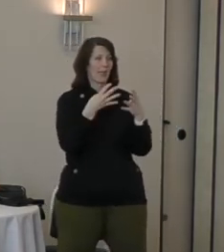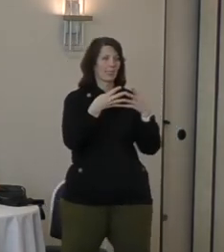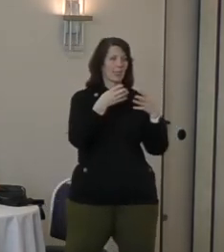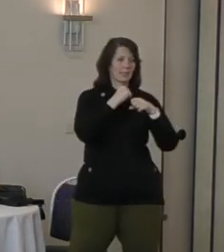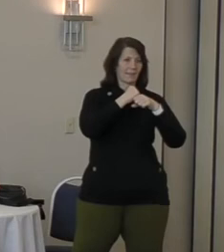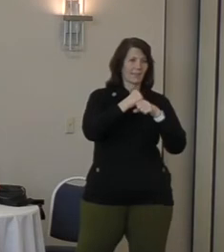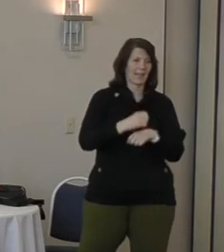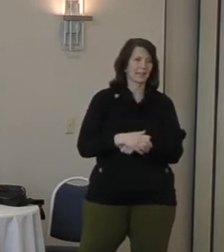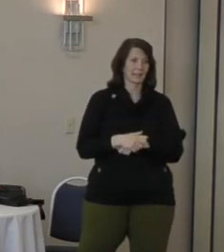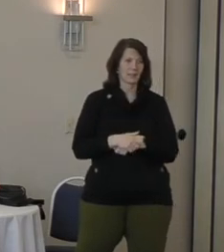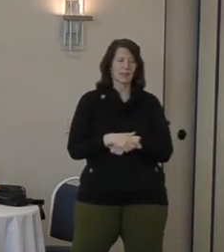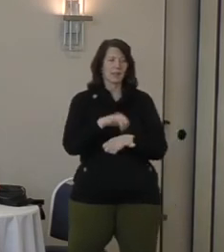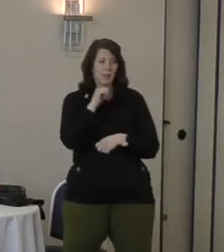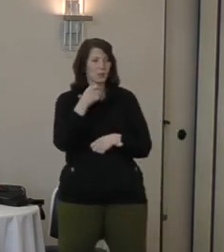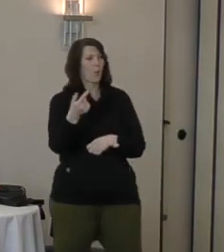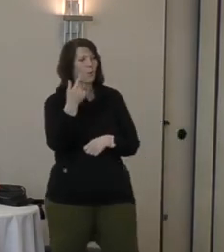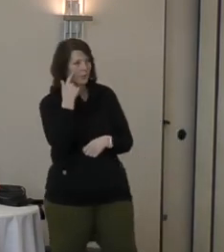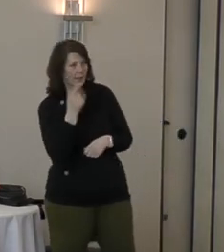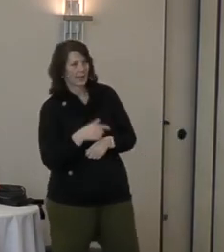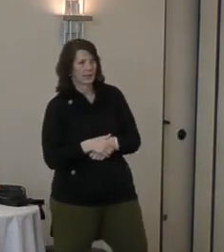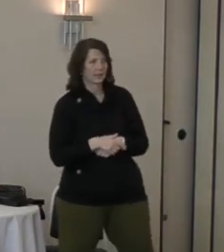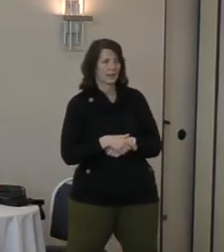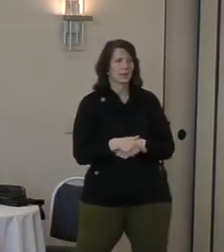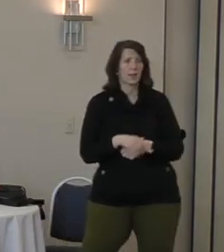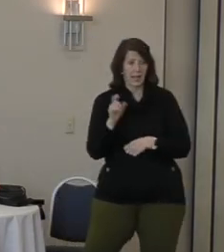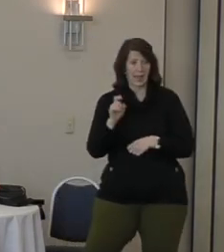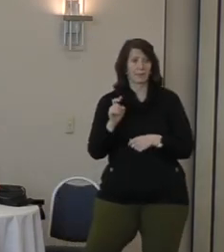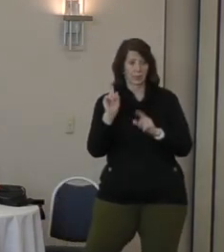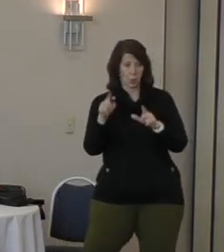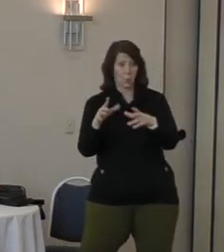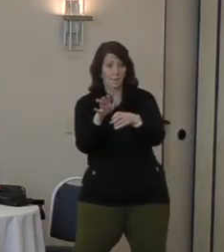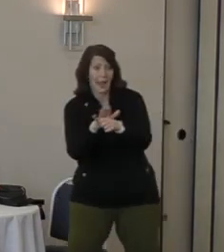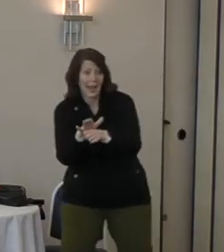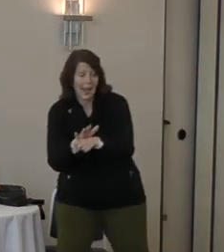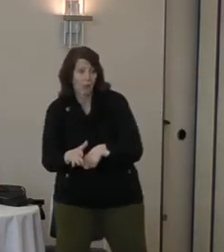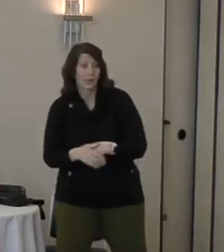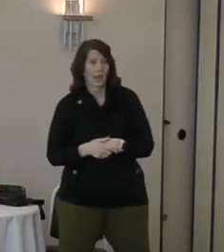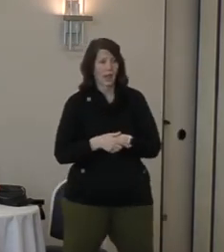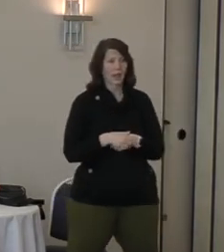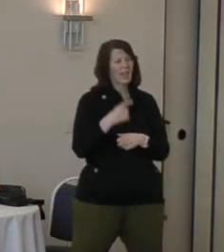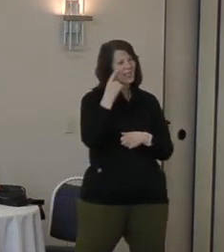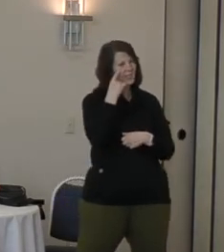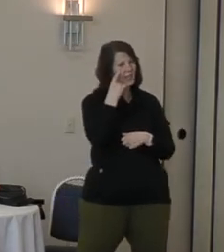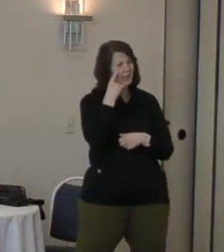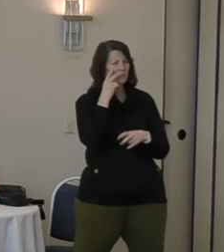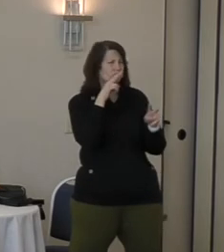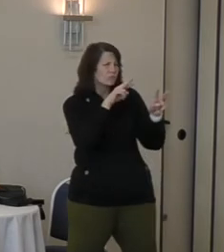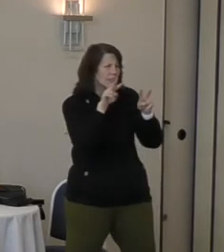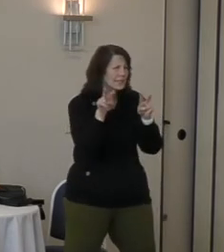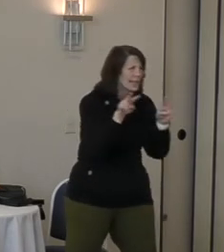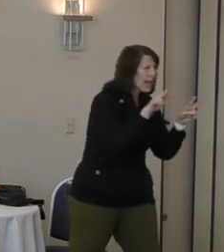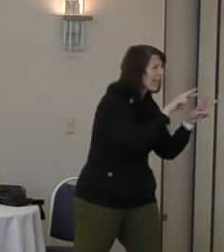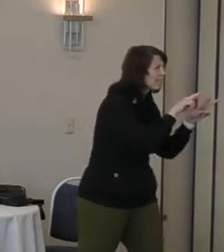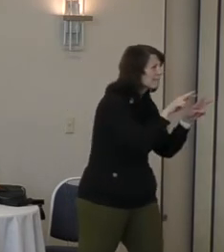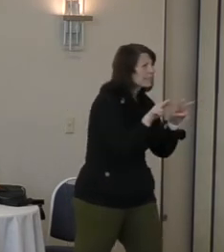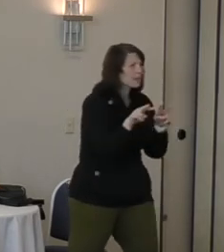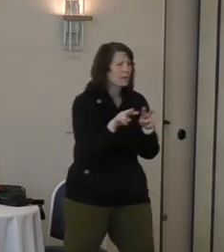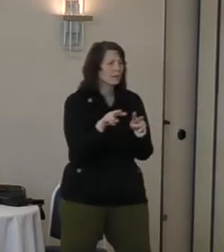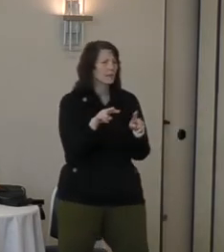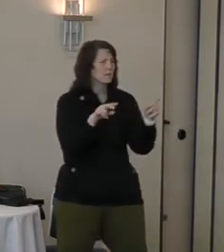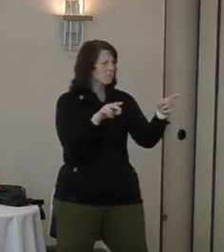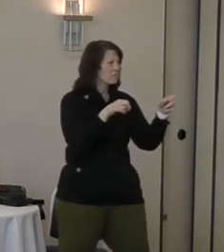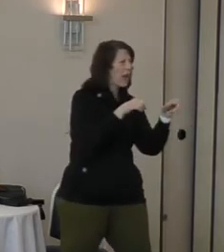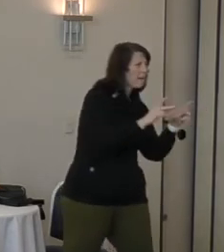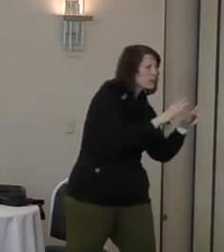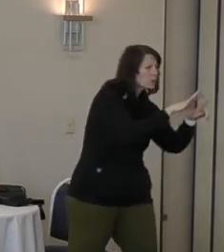right? So don't think, hey, I gotta get to my area. Think, scan the field, here's our